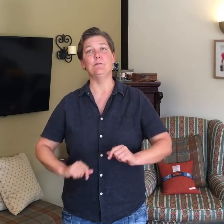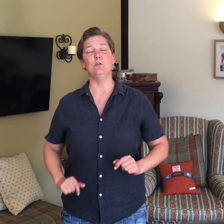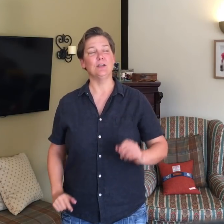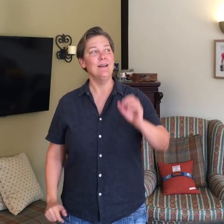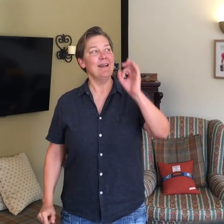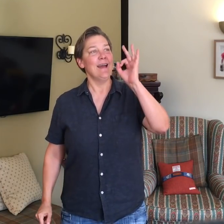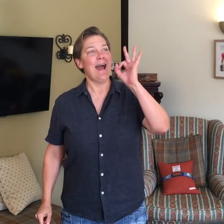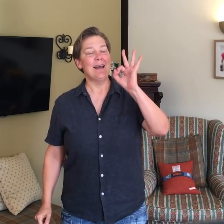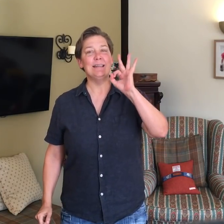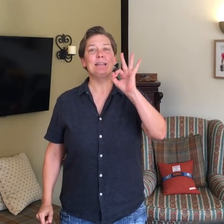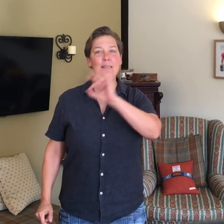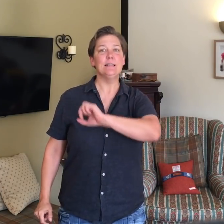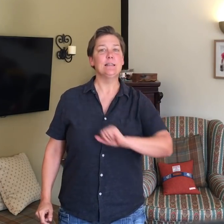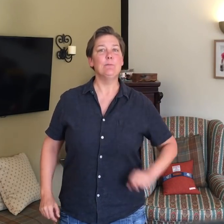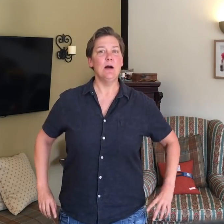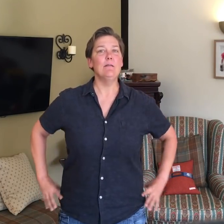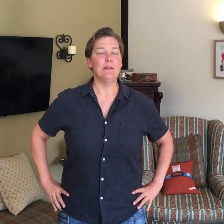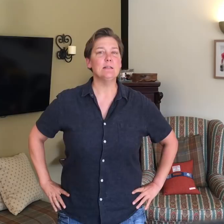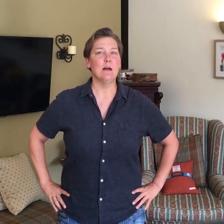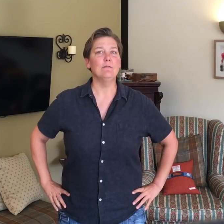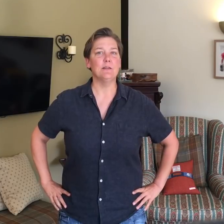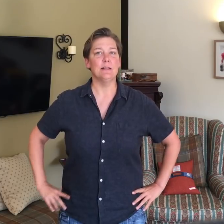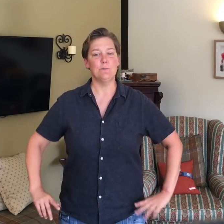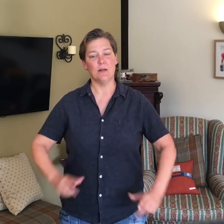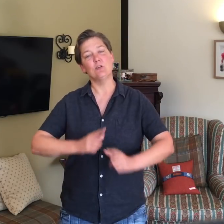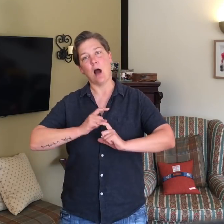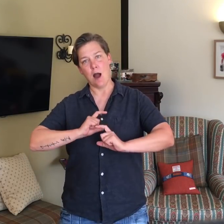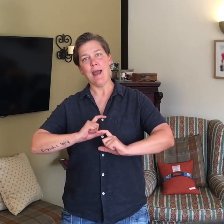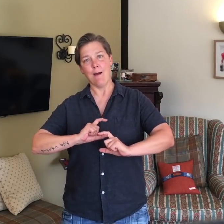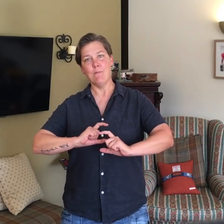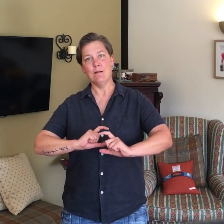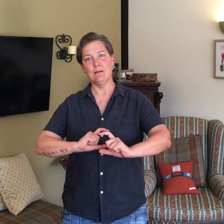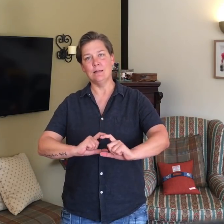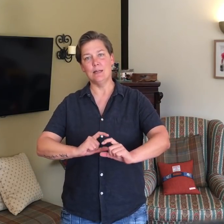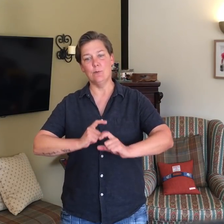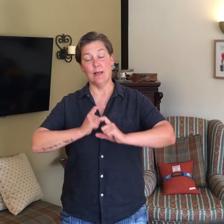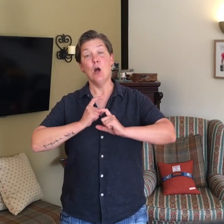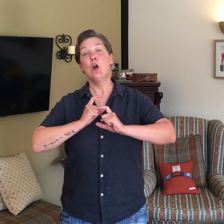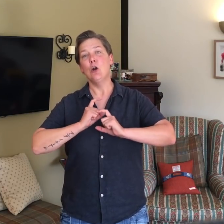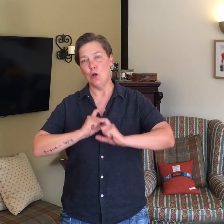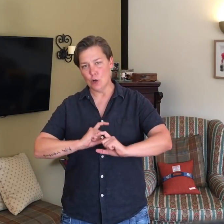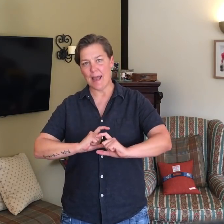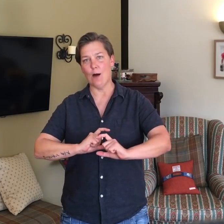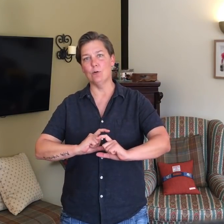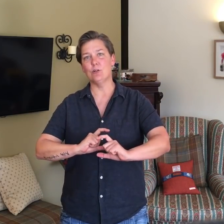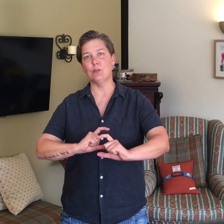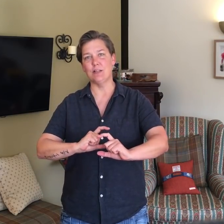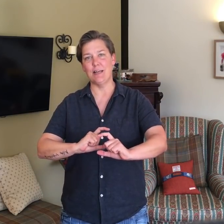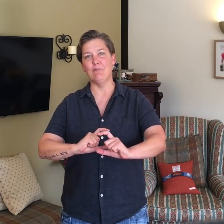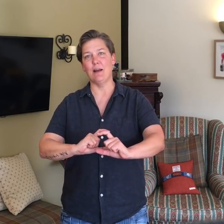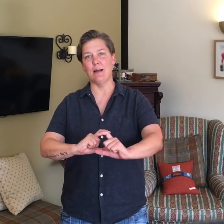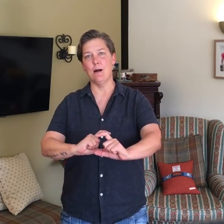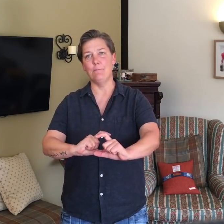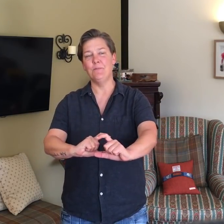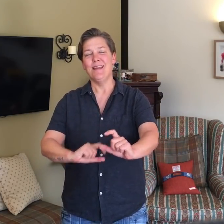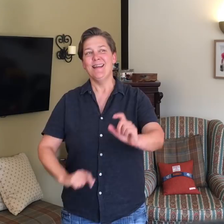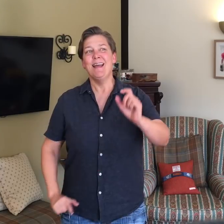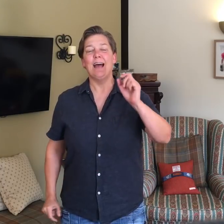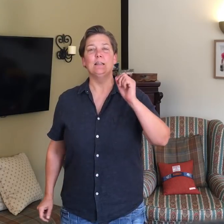future. And it is the perfect sign for this because I am continuing. Look out, because here I come. And the